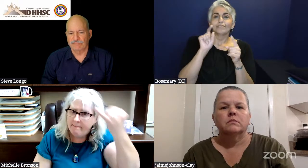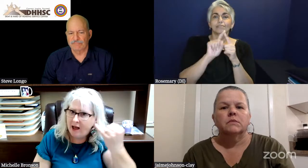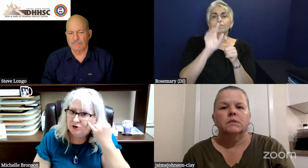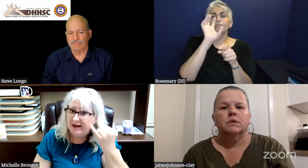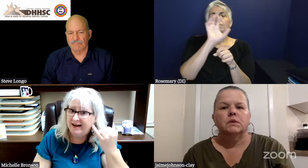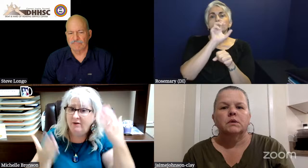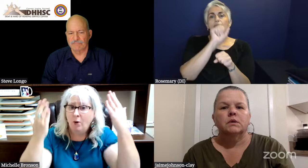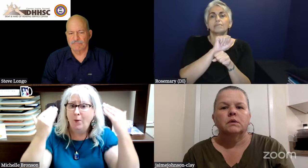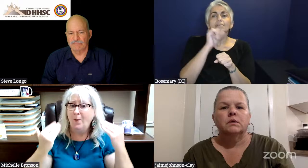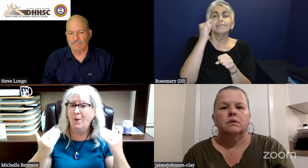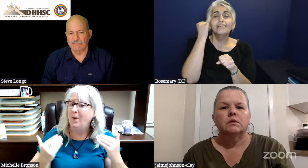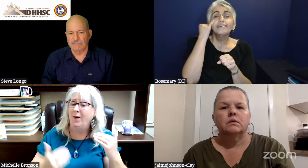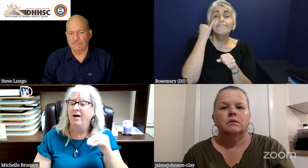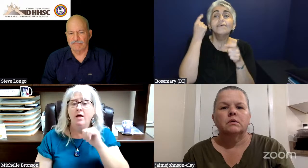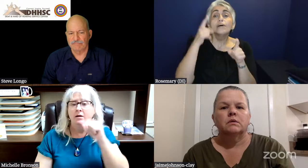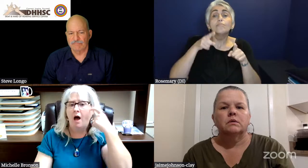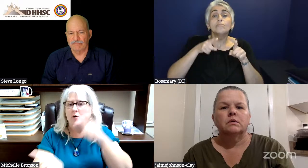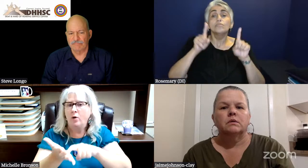Luckily,